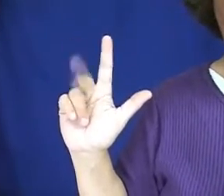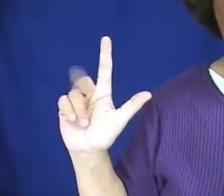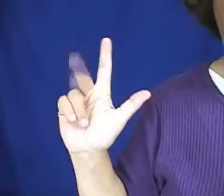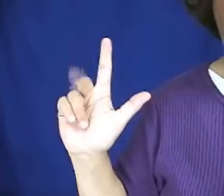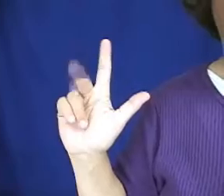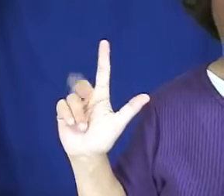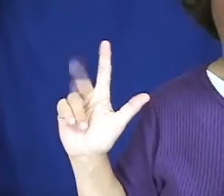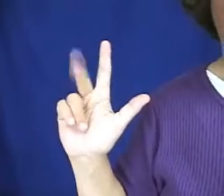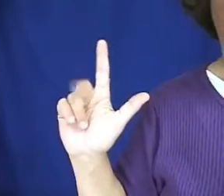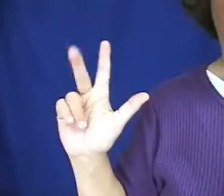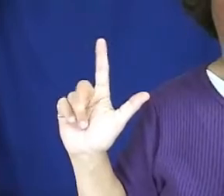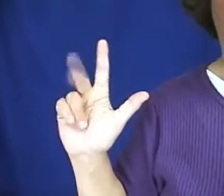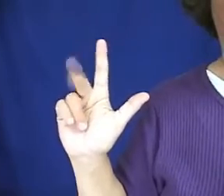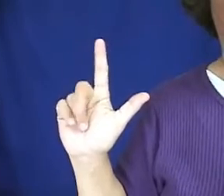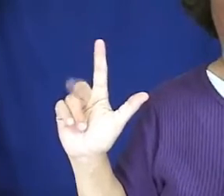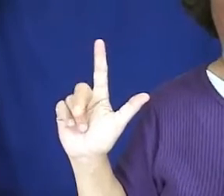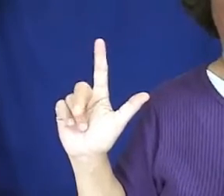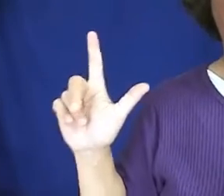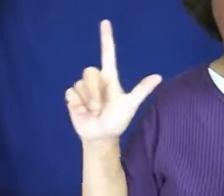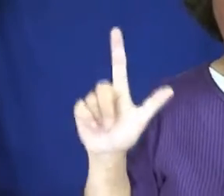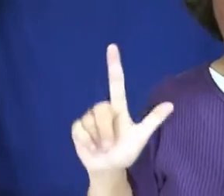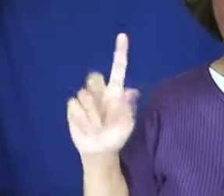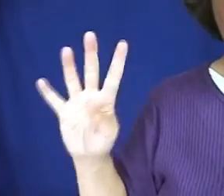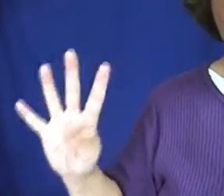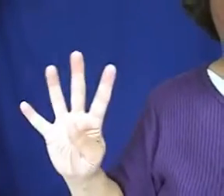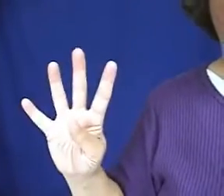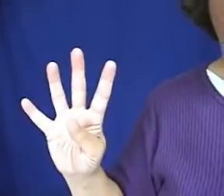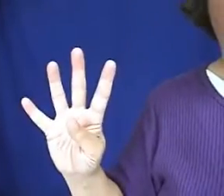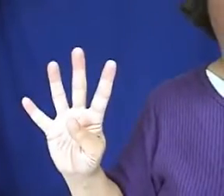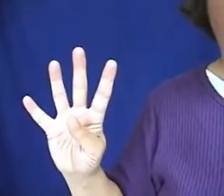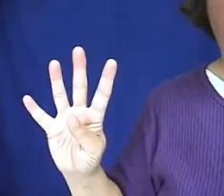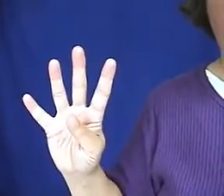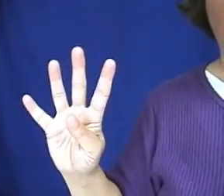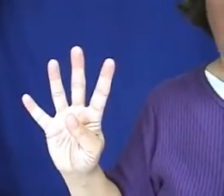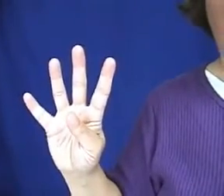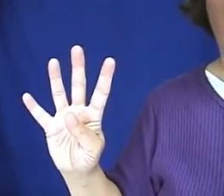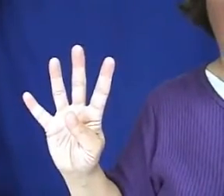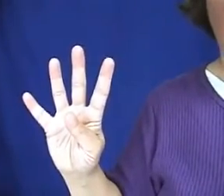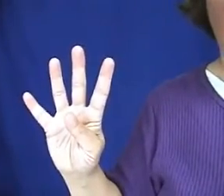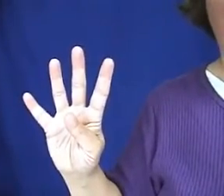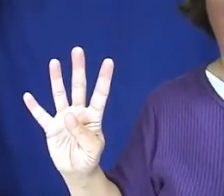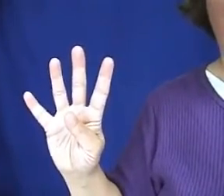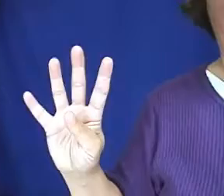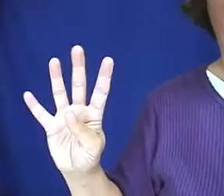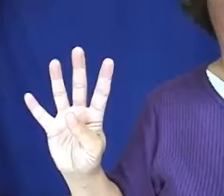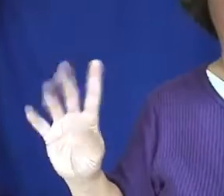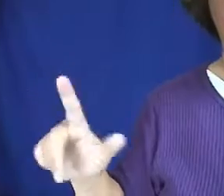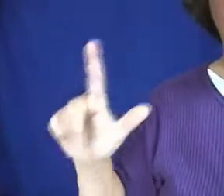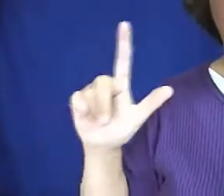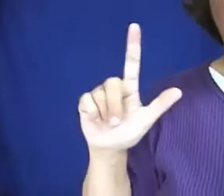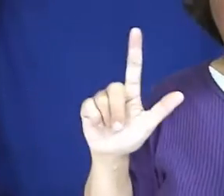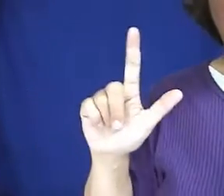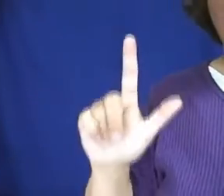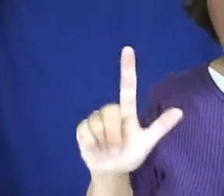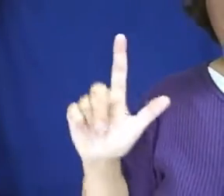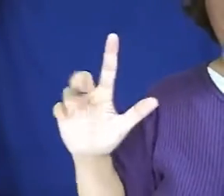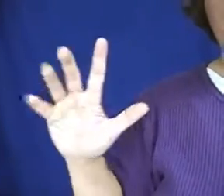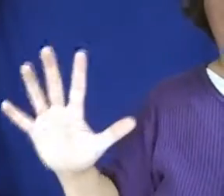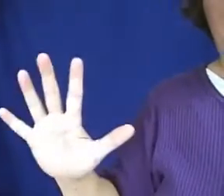this finger. 23. 24, relatively normal considering the L.